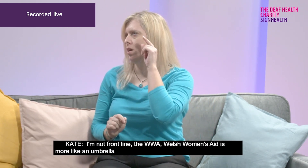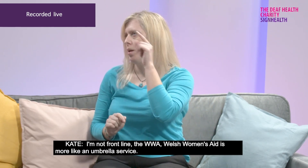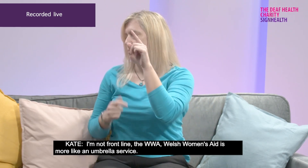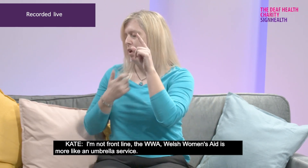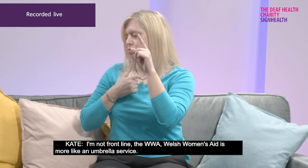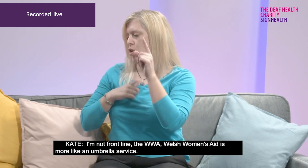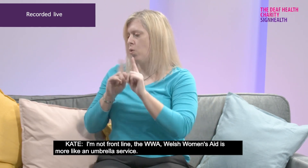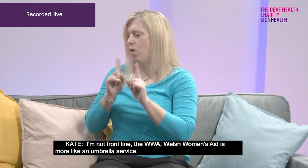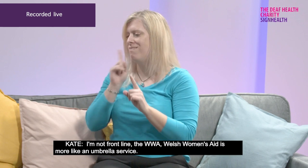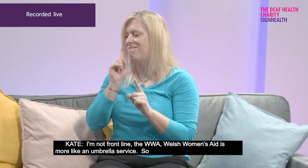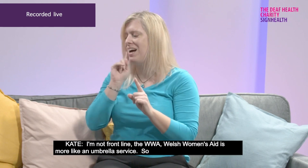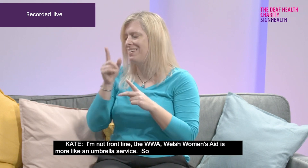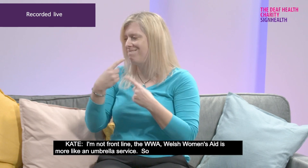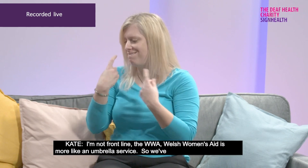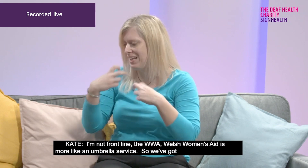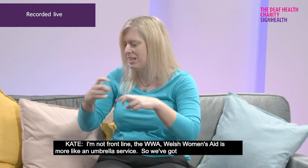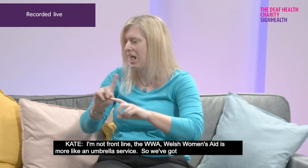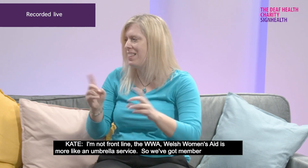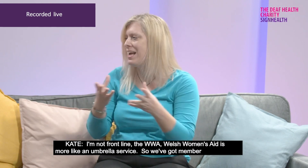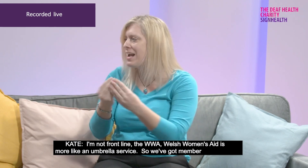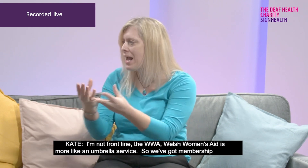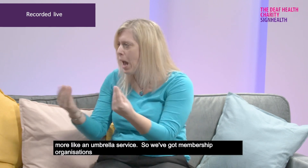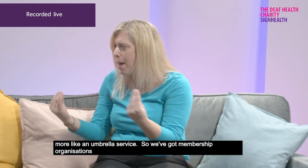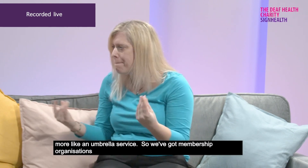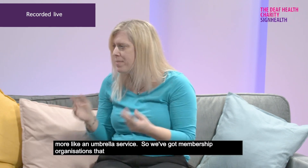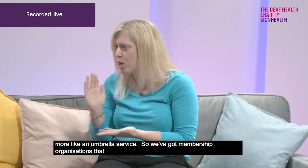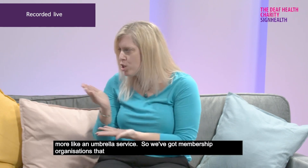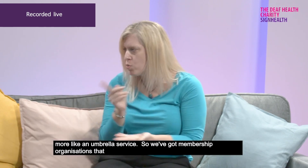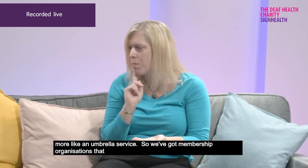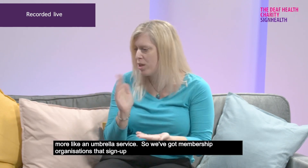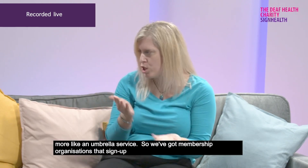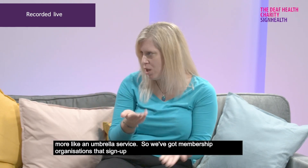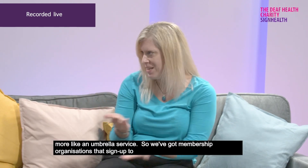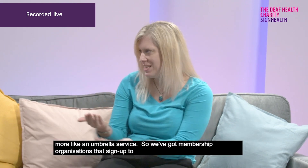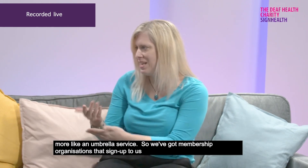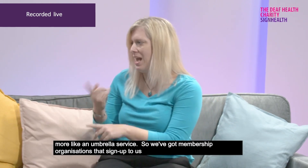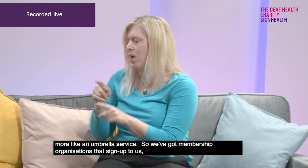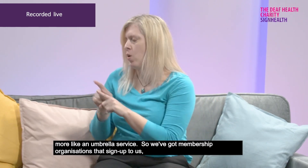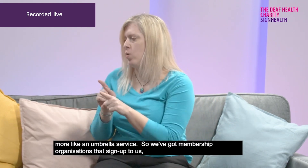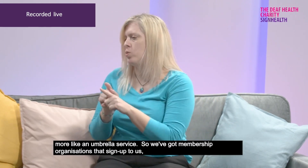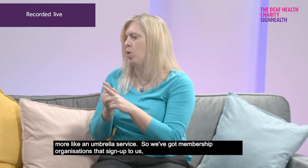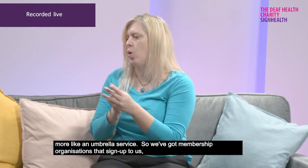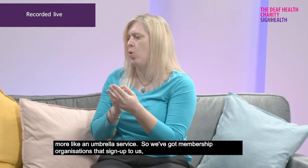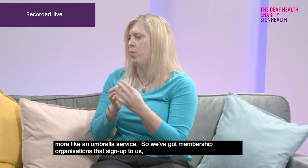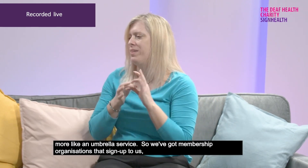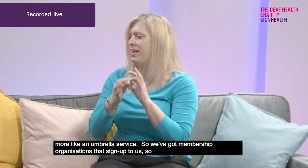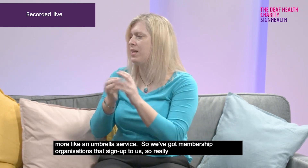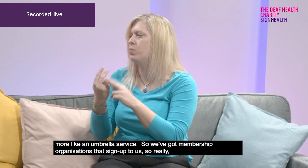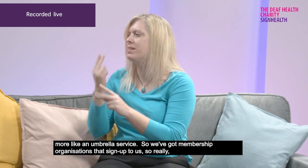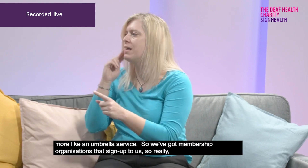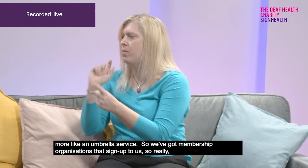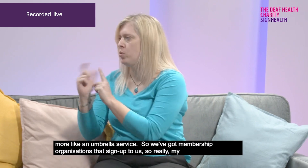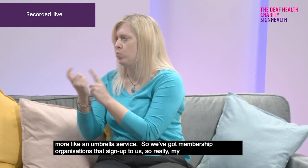umbrella service. So we've got membership organisations that sign up to us. So really,